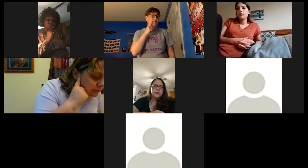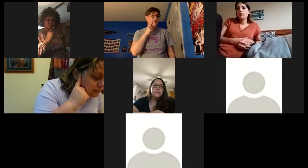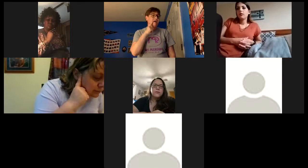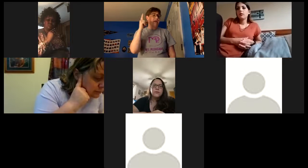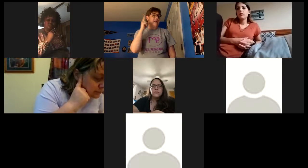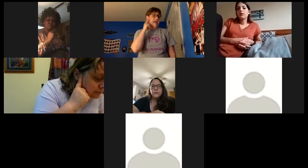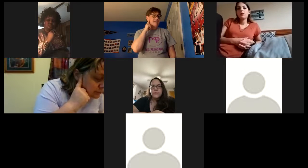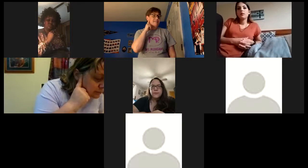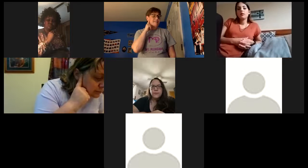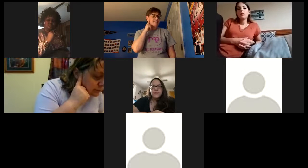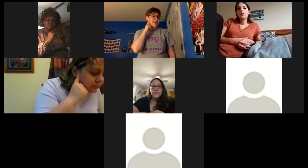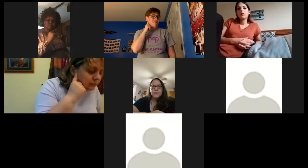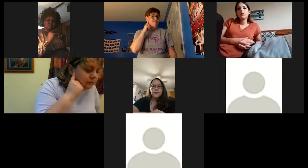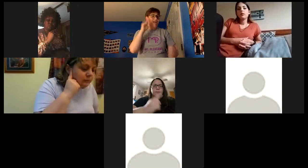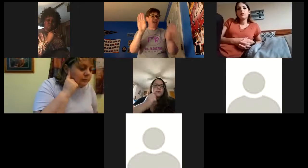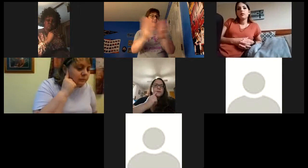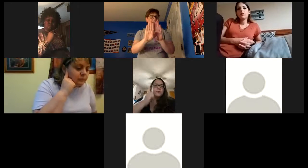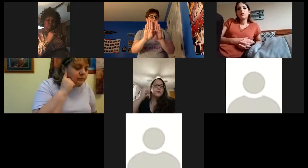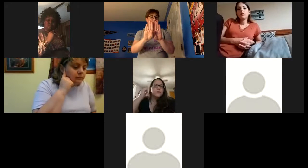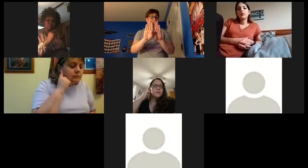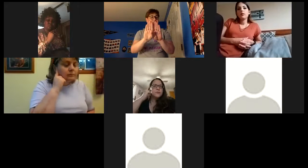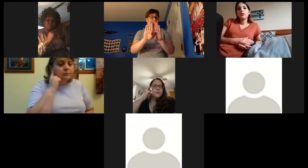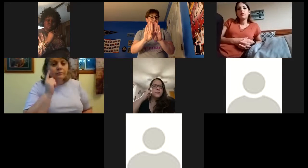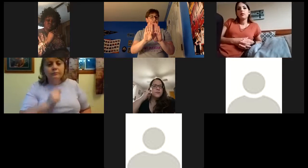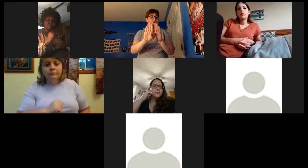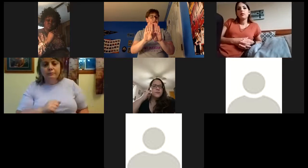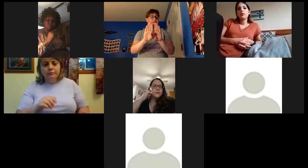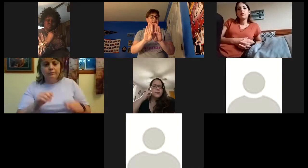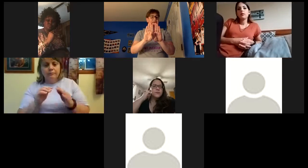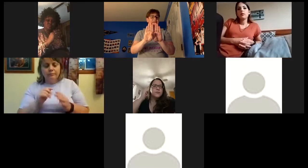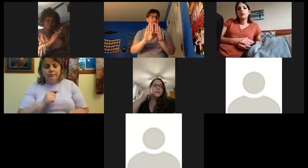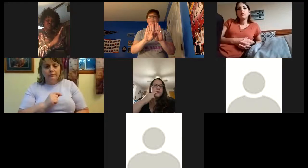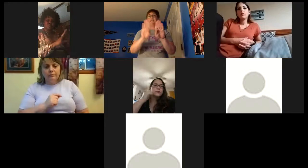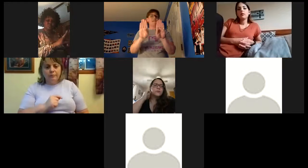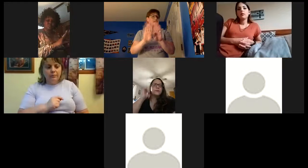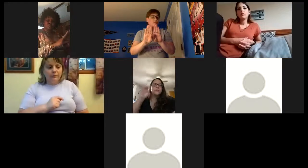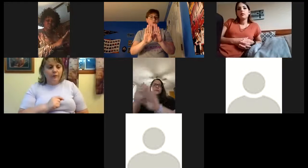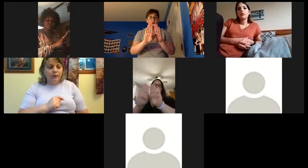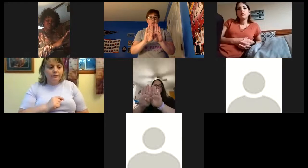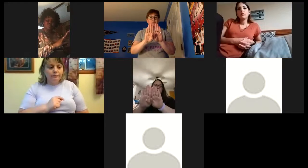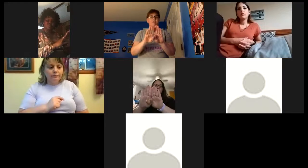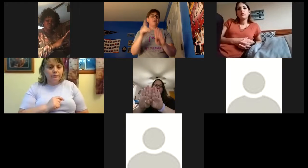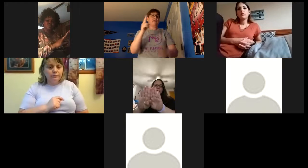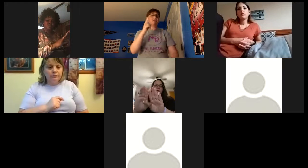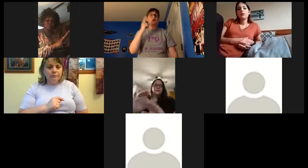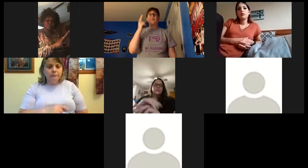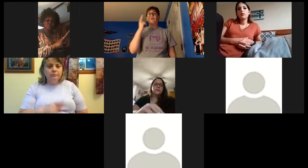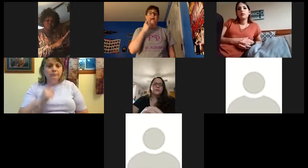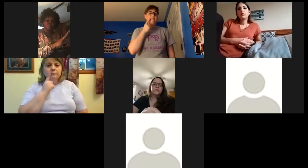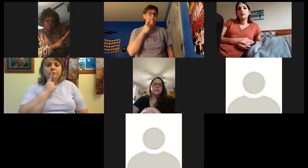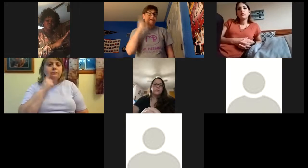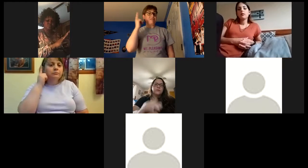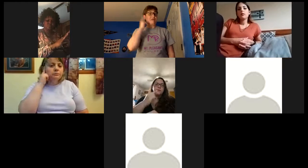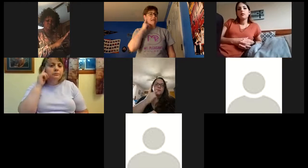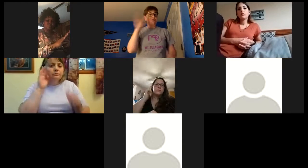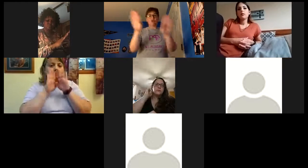handout, it has deaf, and then it goes like this, showing that it doesn't work. You know, like, so